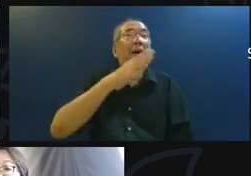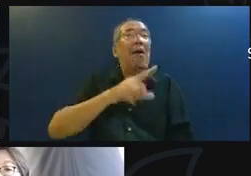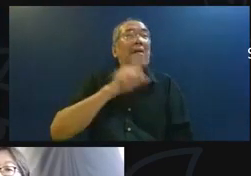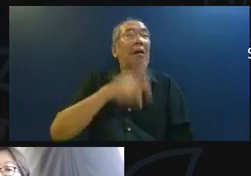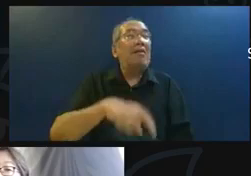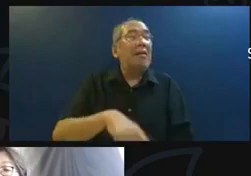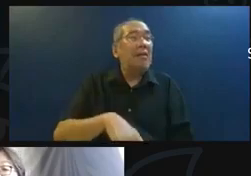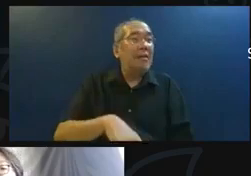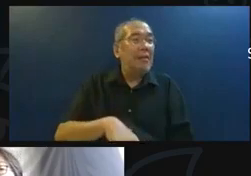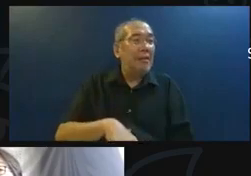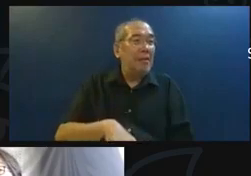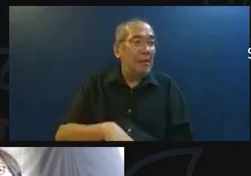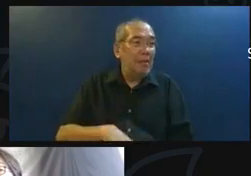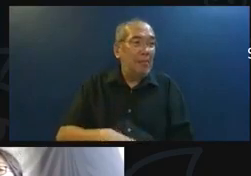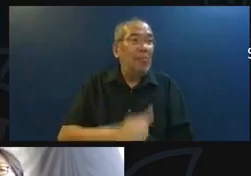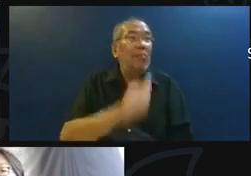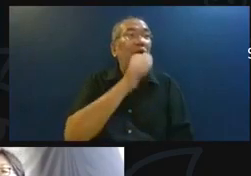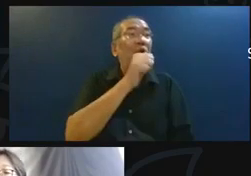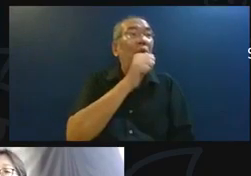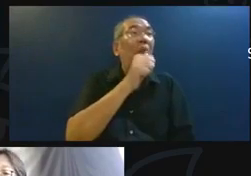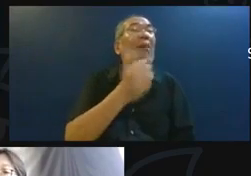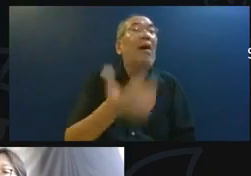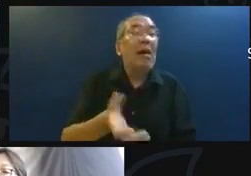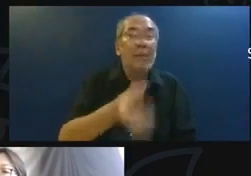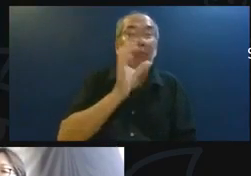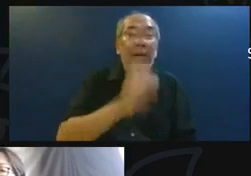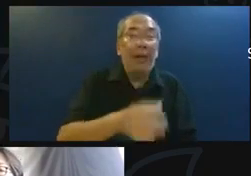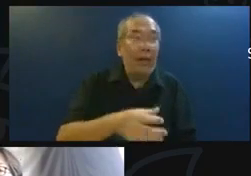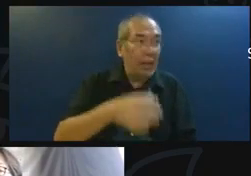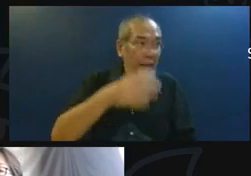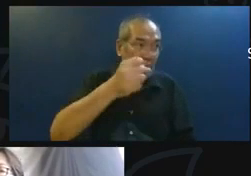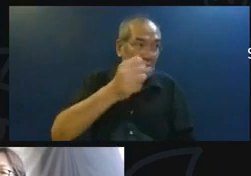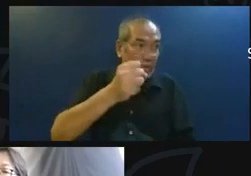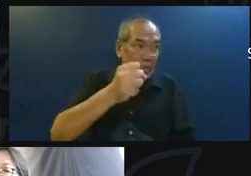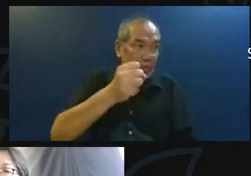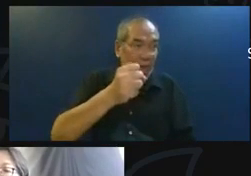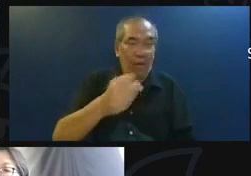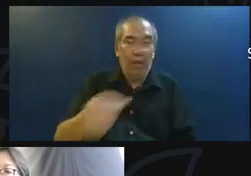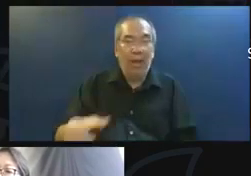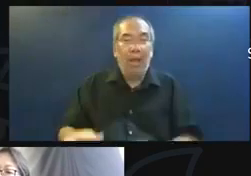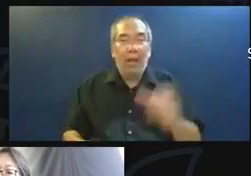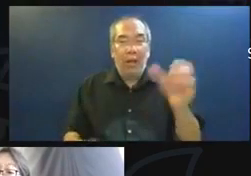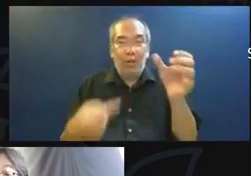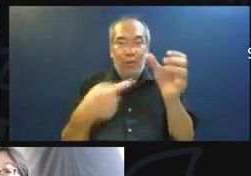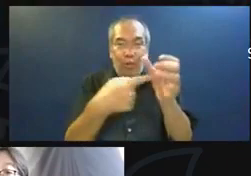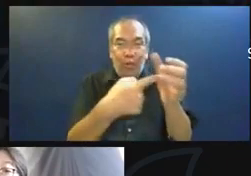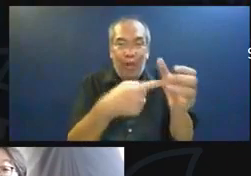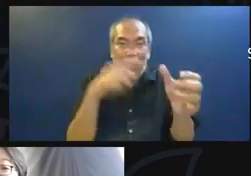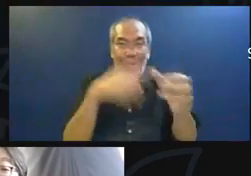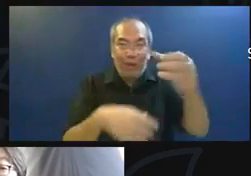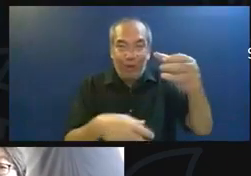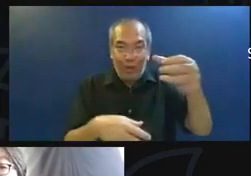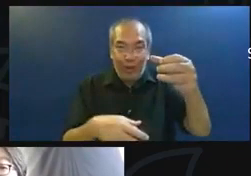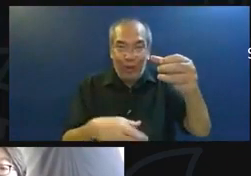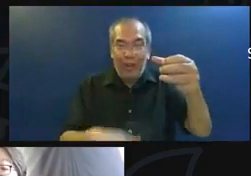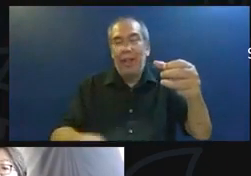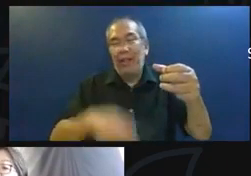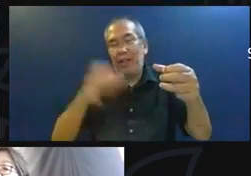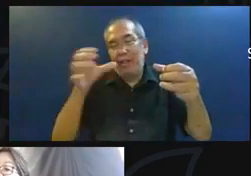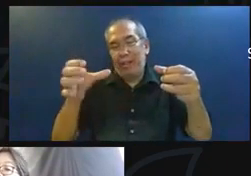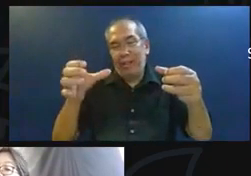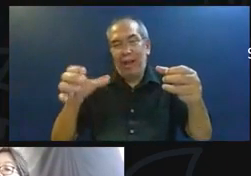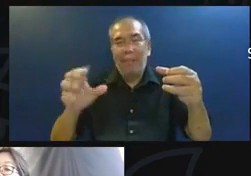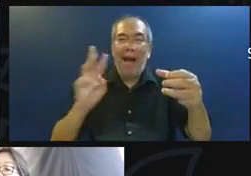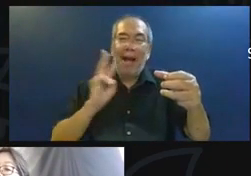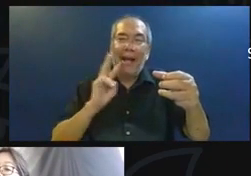Susu. So if the baby is crying, we repeatedly do the same thing. You want susu, you want milk. So